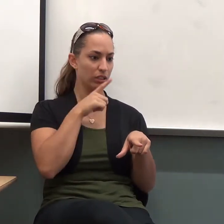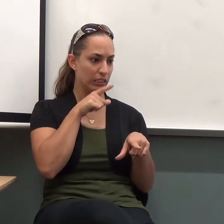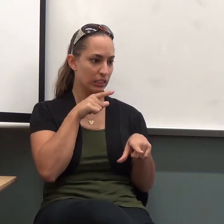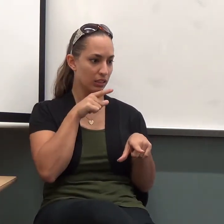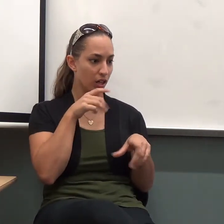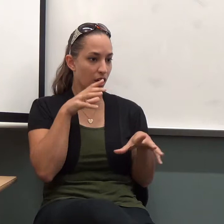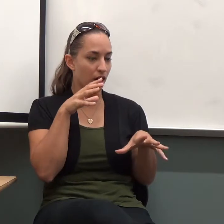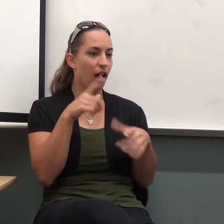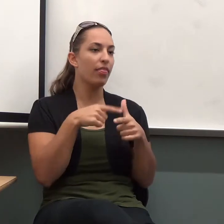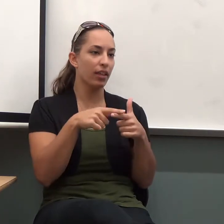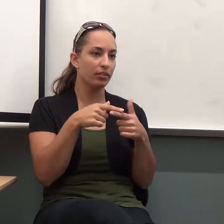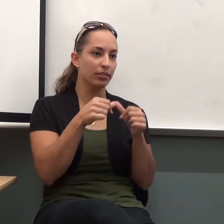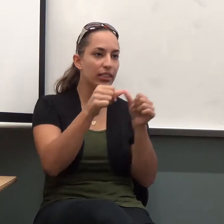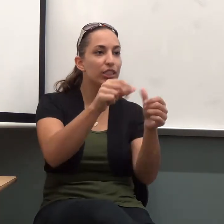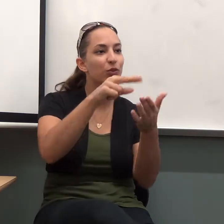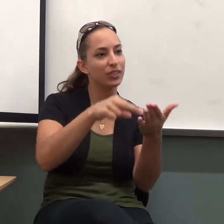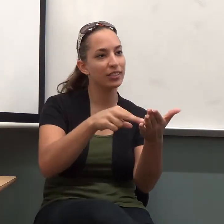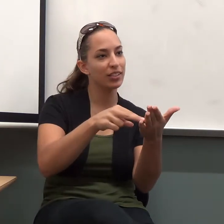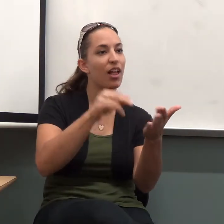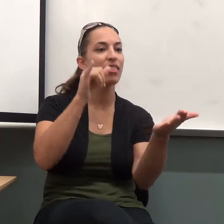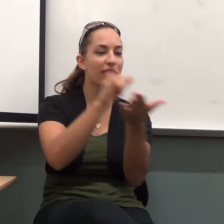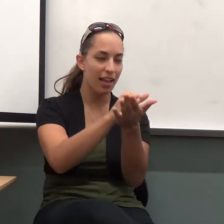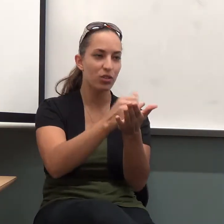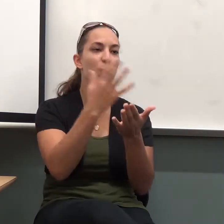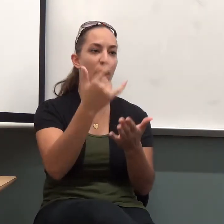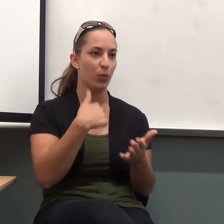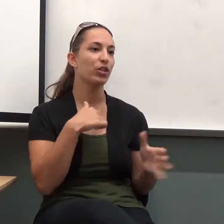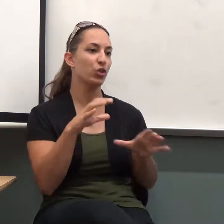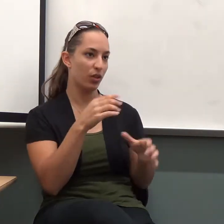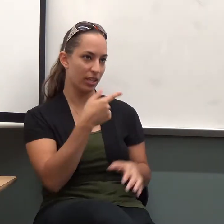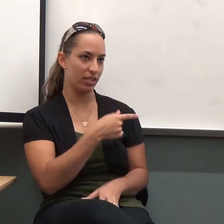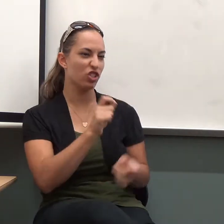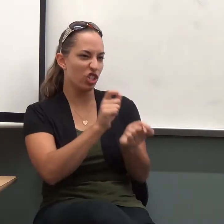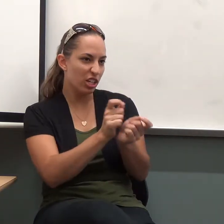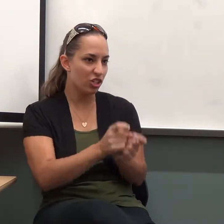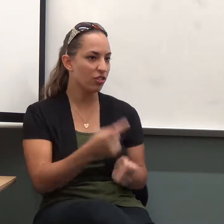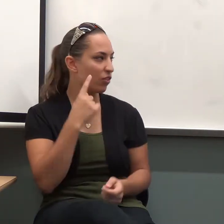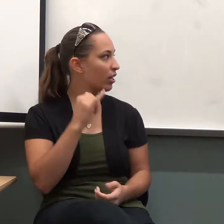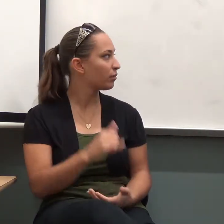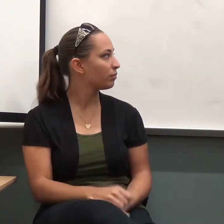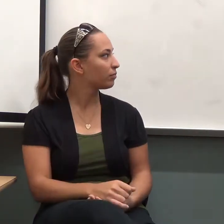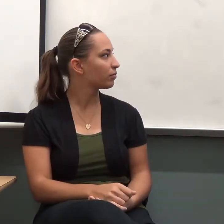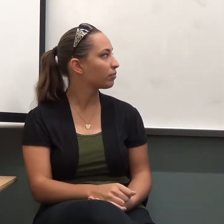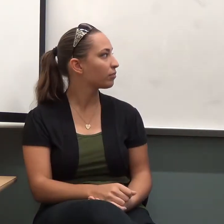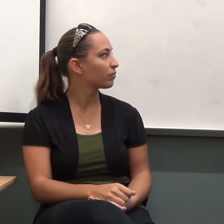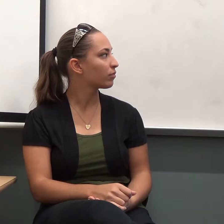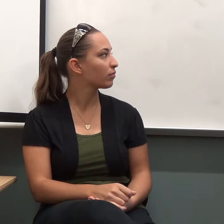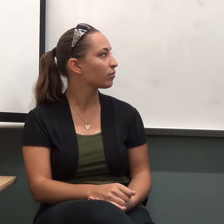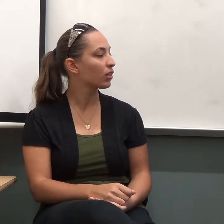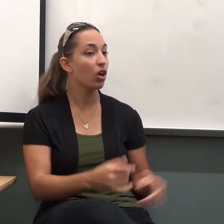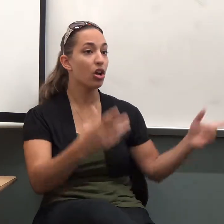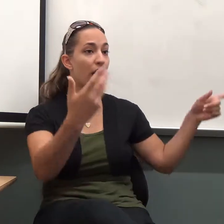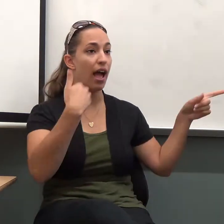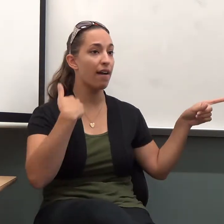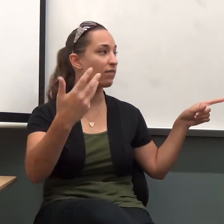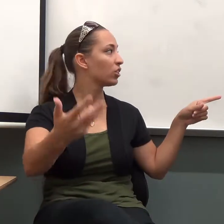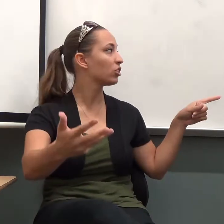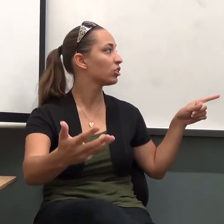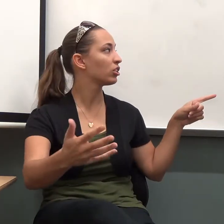on. Okay, that's why we do this. That's why we're changing sentences. Let's continue. Let's do another one. Have you guys got this? If you wrote this, make sure you